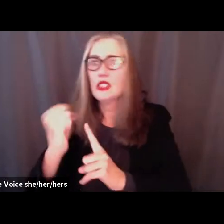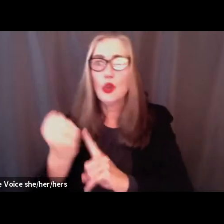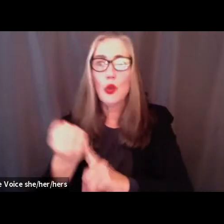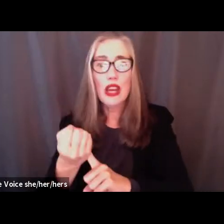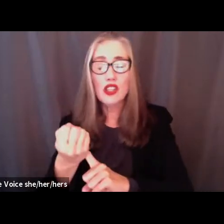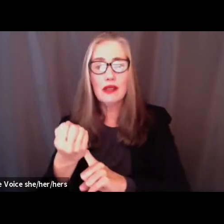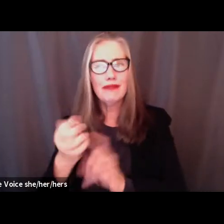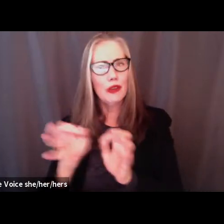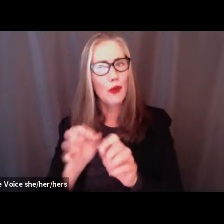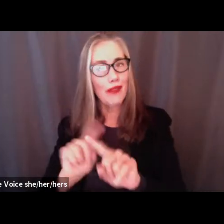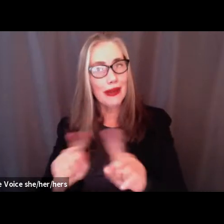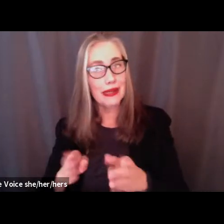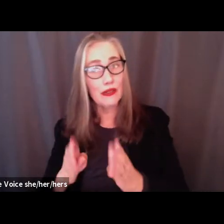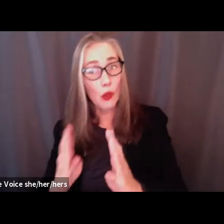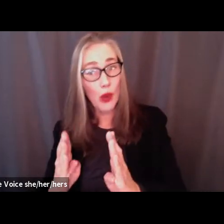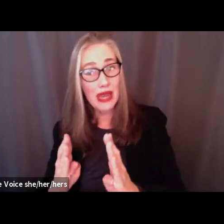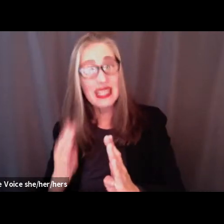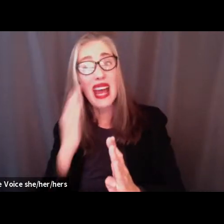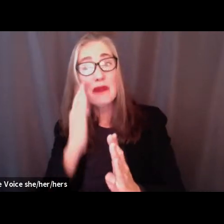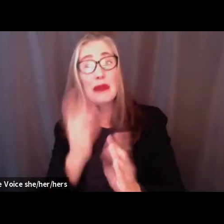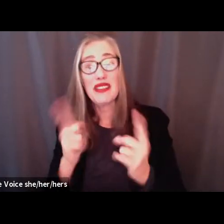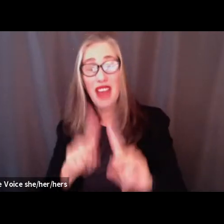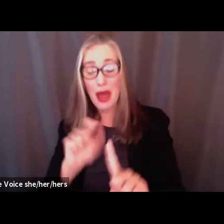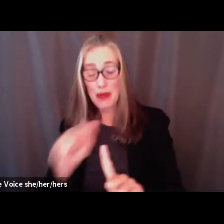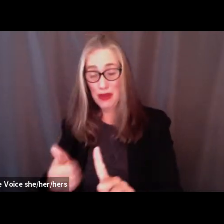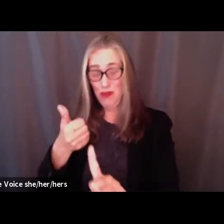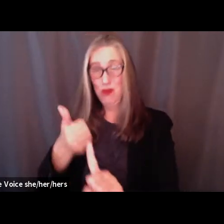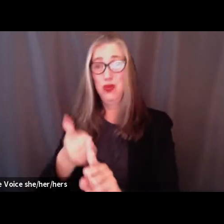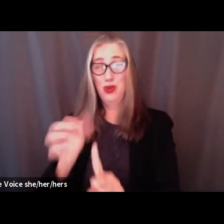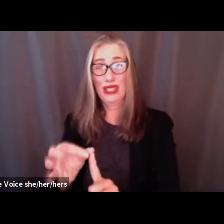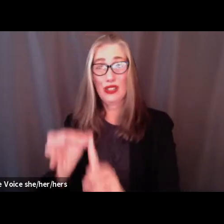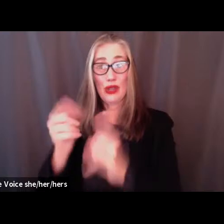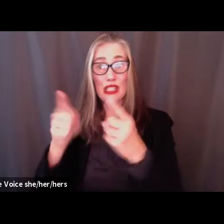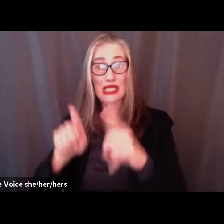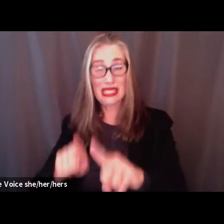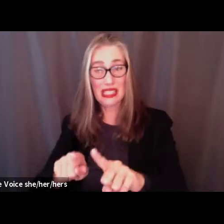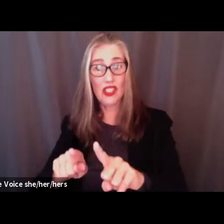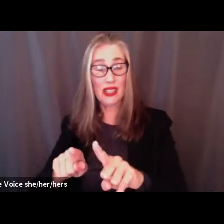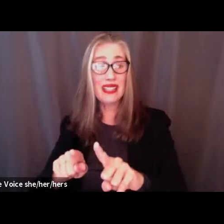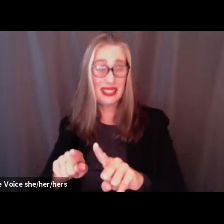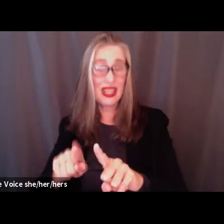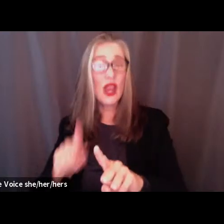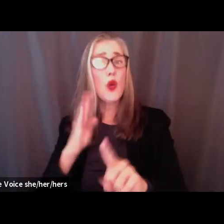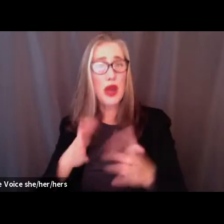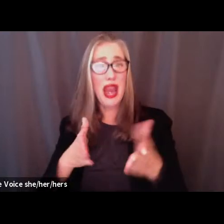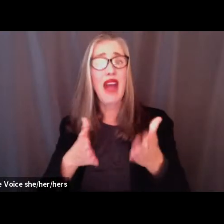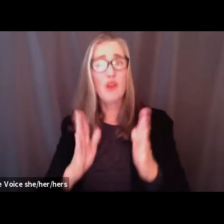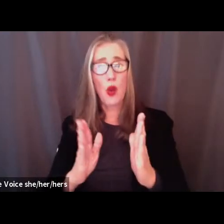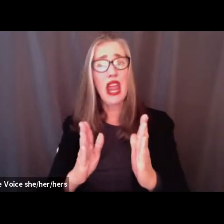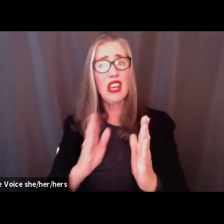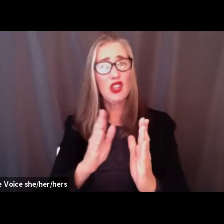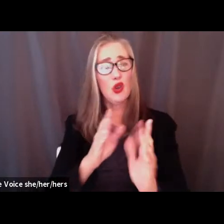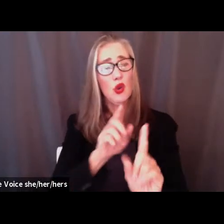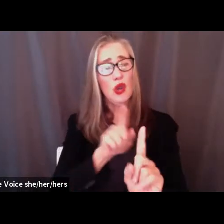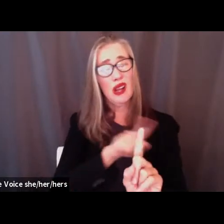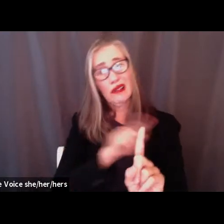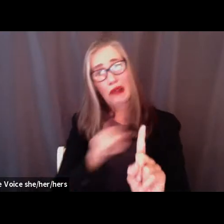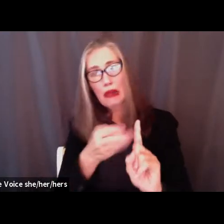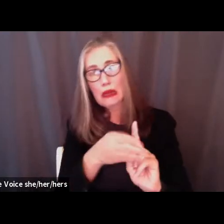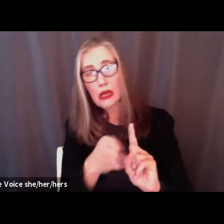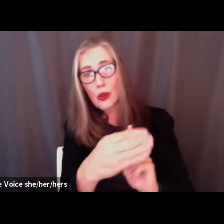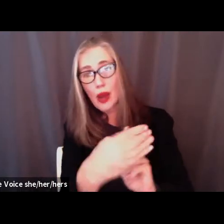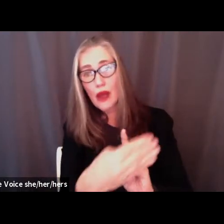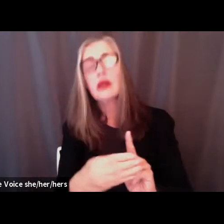different ways. In this case, the Rules Committee, by an overwhelming majority, believed that this modification of